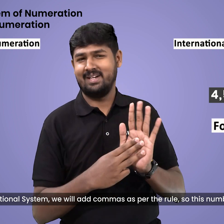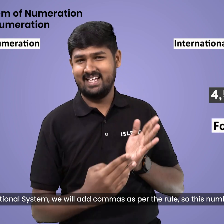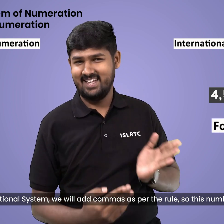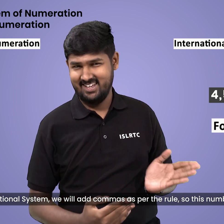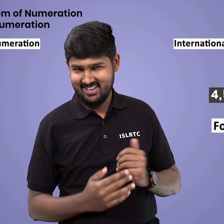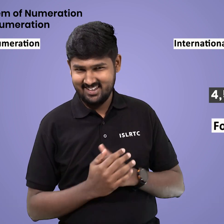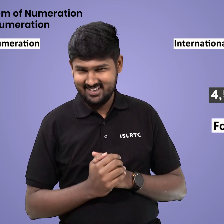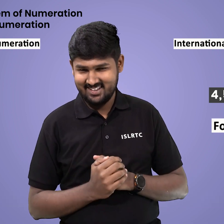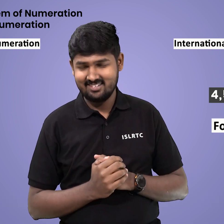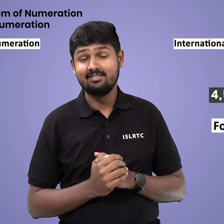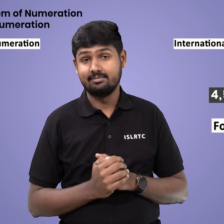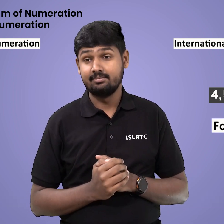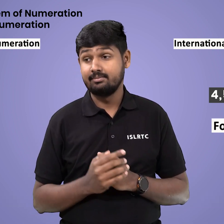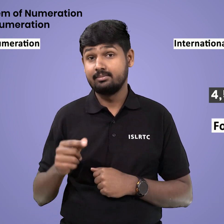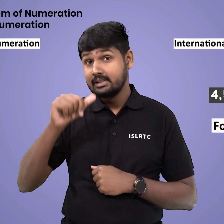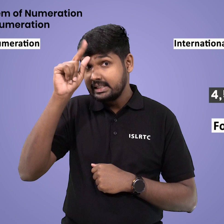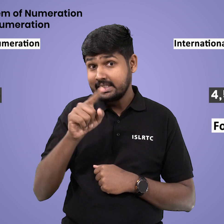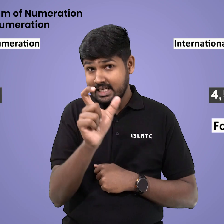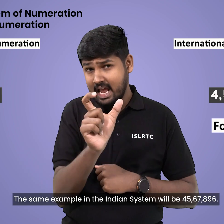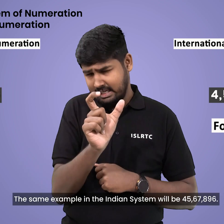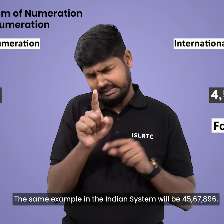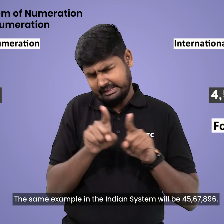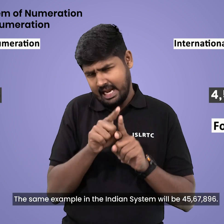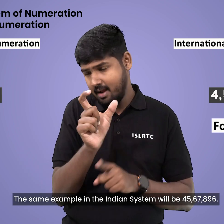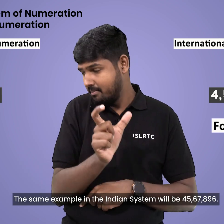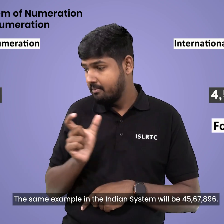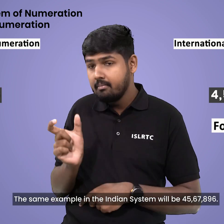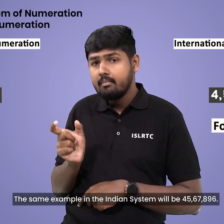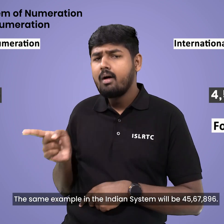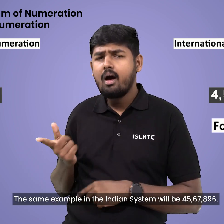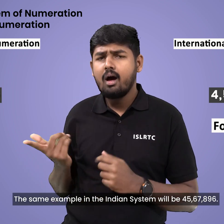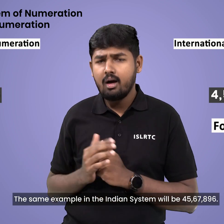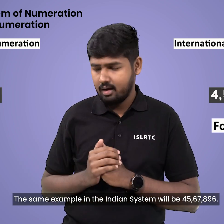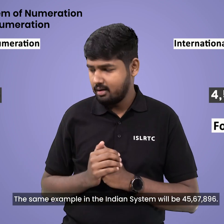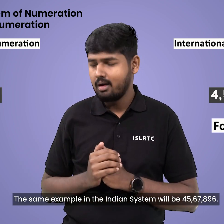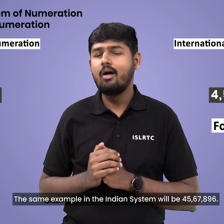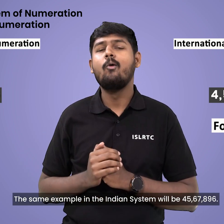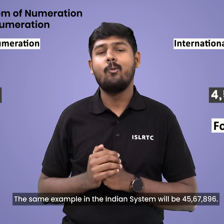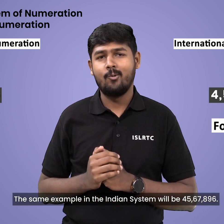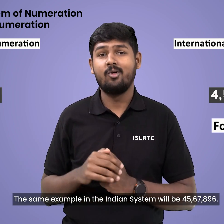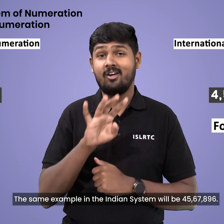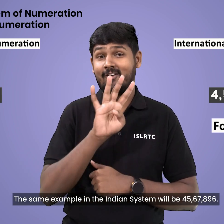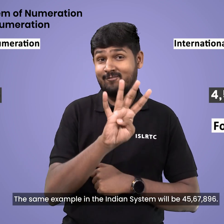4,567,896. The same example in the Indian system will be